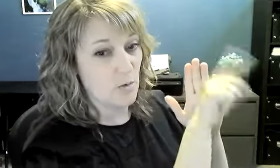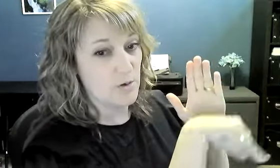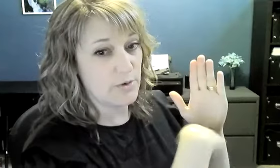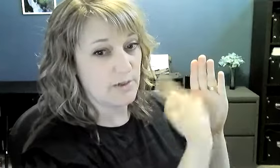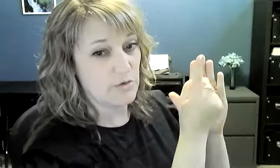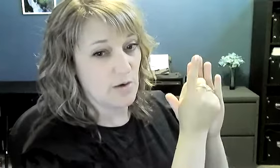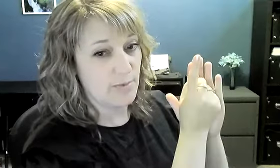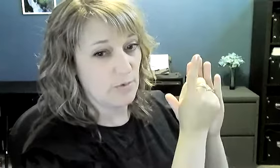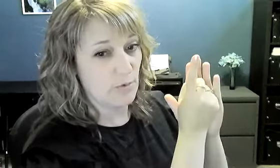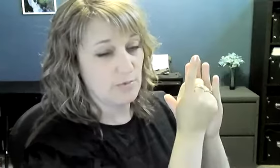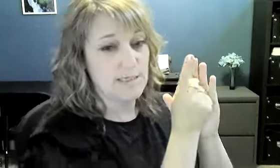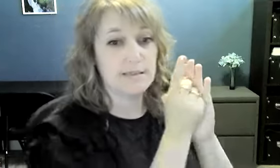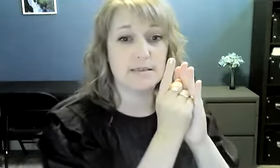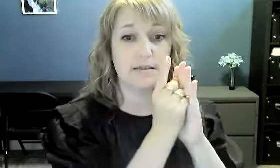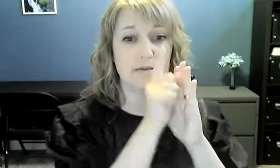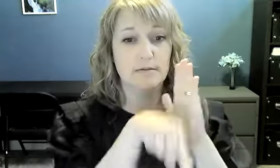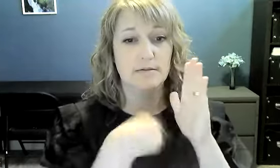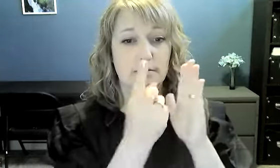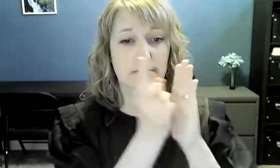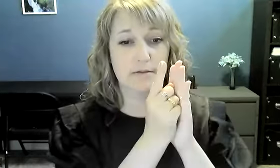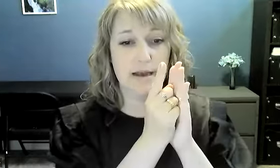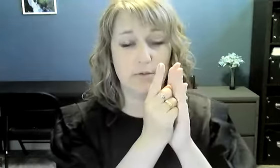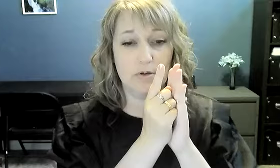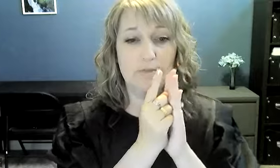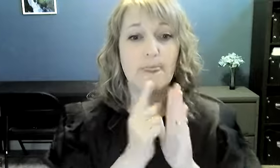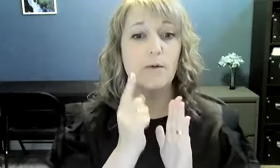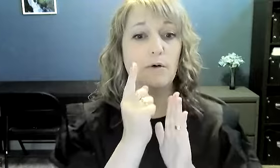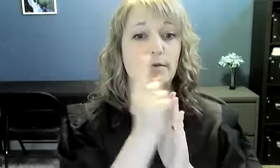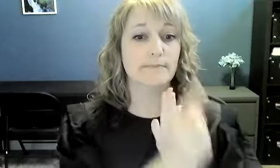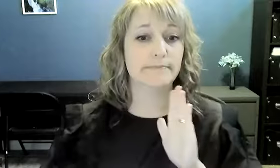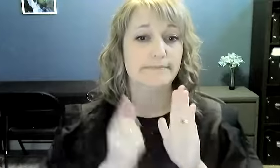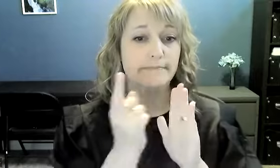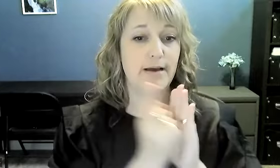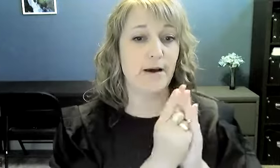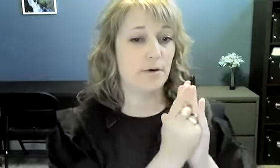or you can drop your whole wrist. Hour or hour.